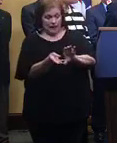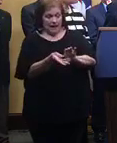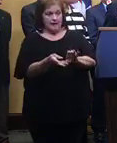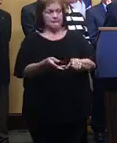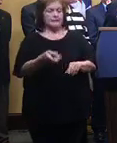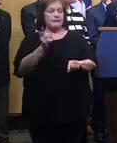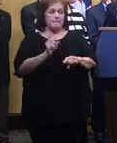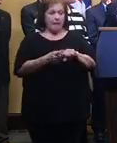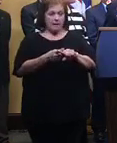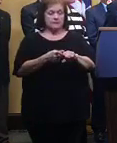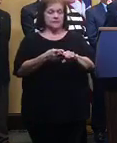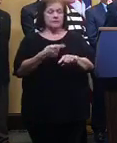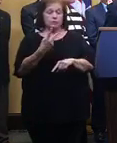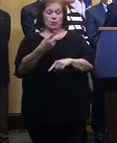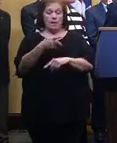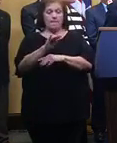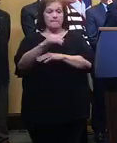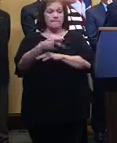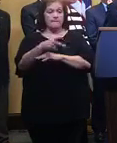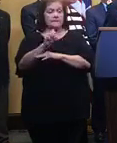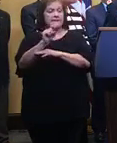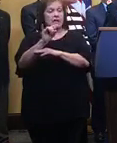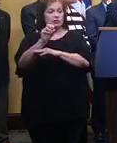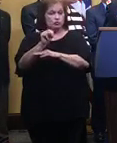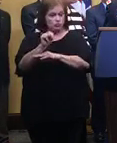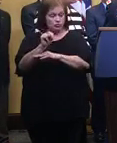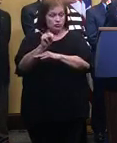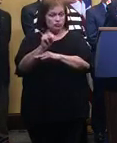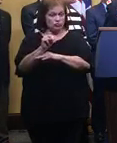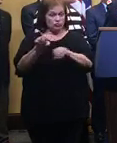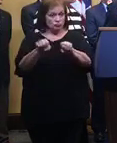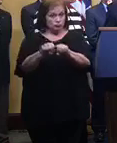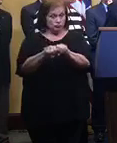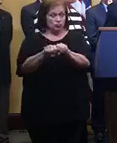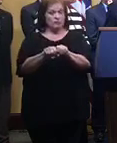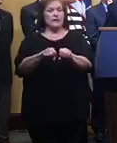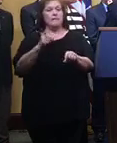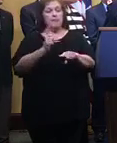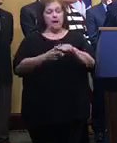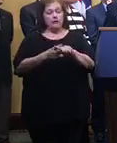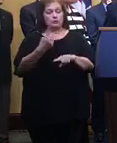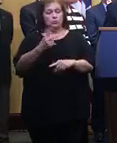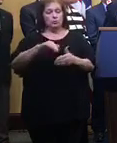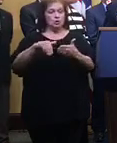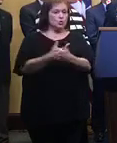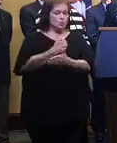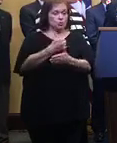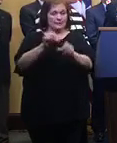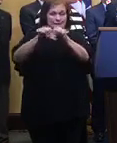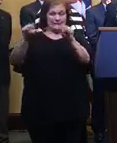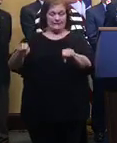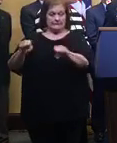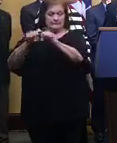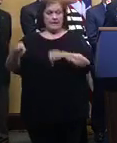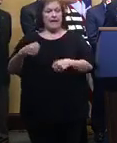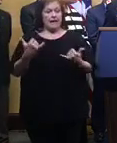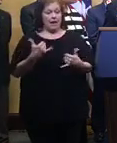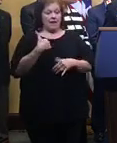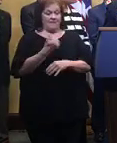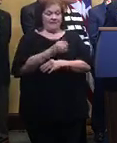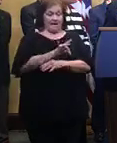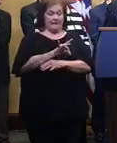pump capacity to 2 pump stations, and construct 2 new pump stations. And currently we have 18 out of